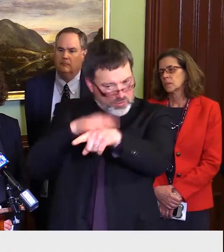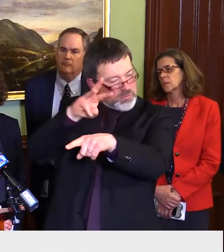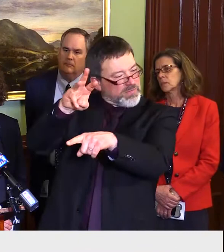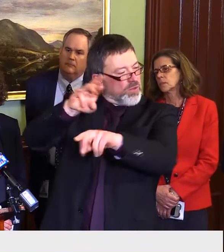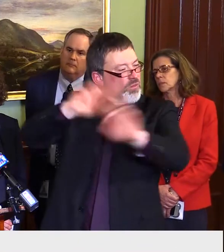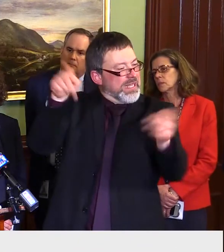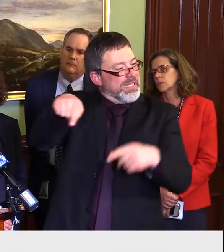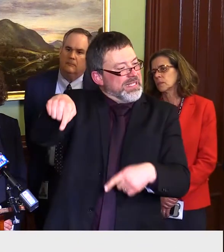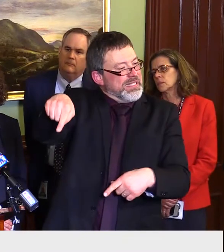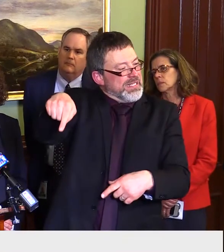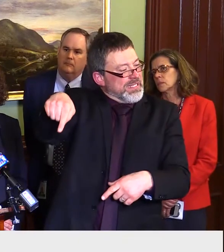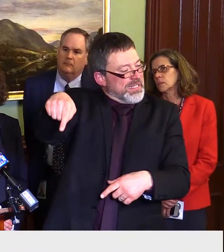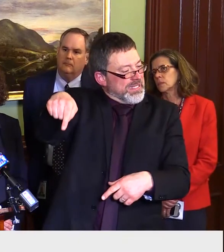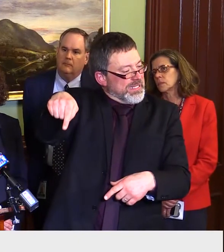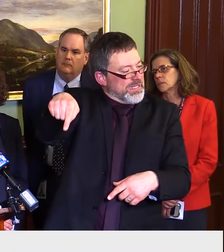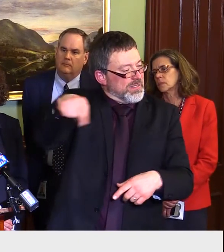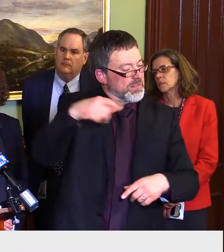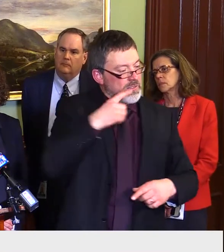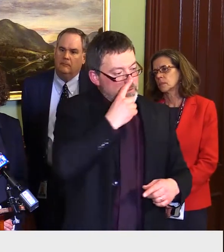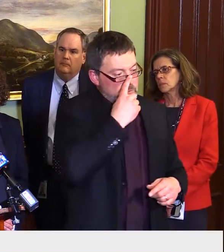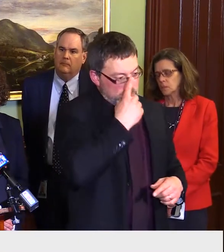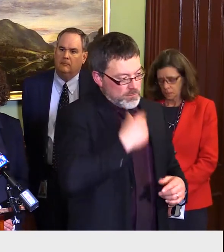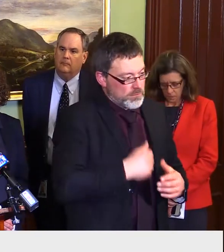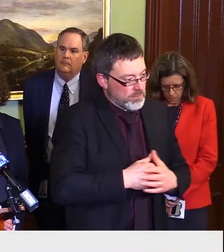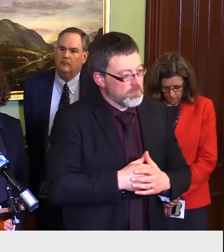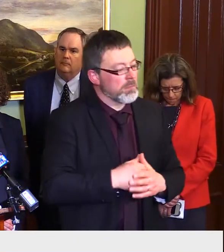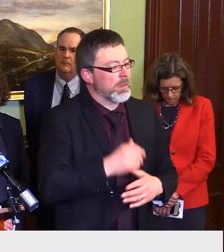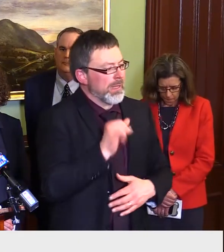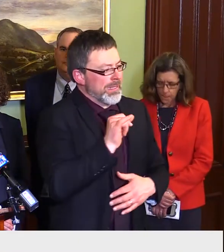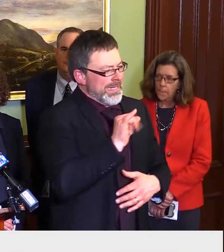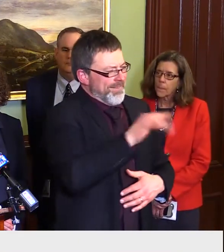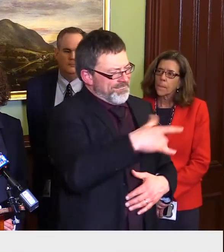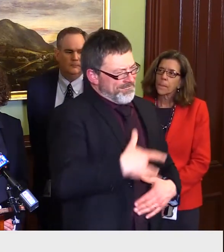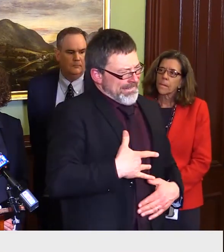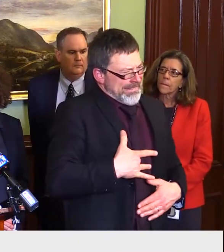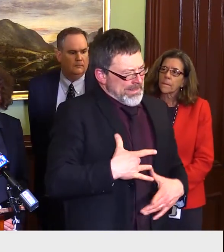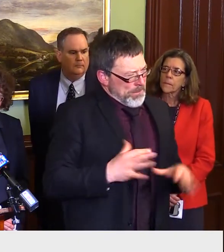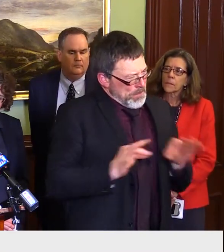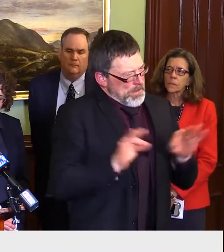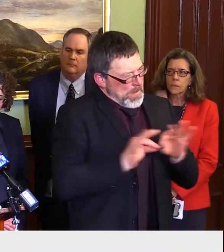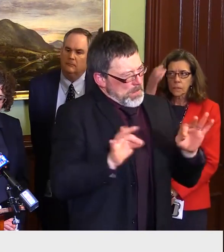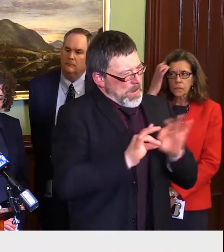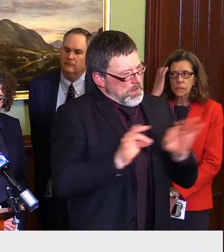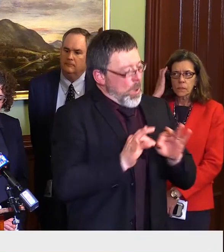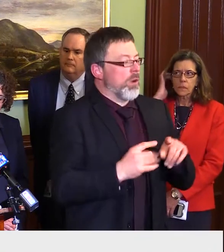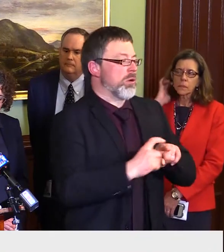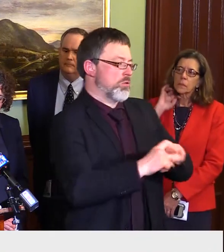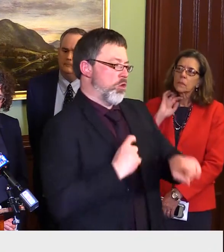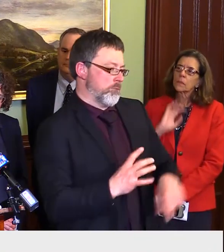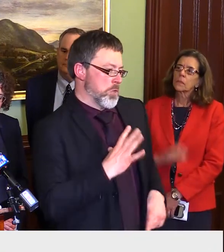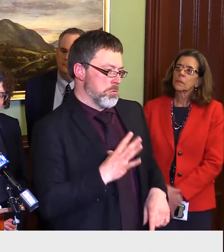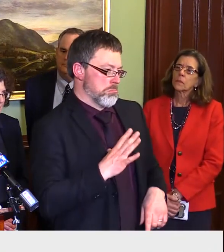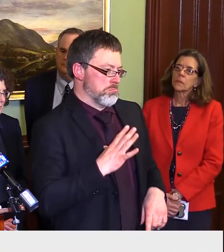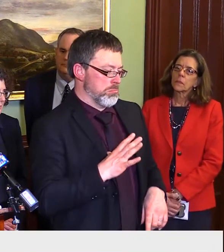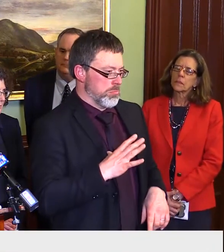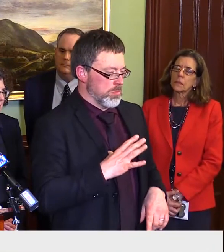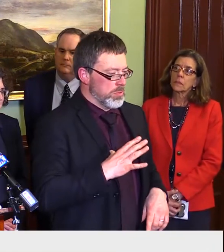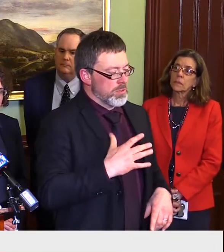for more frequent briefings? As needed, I would say as needed, we will provide